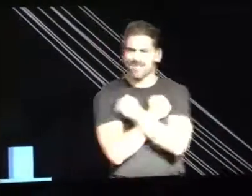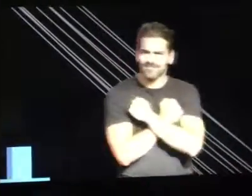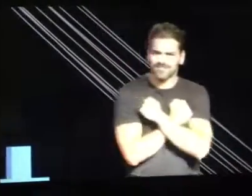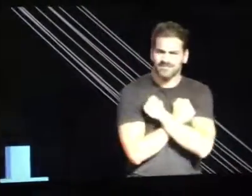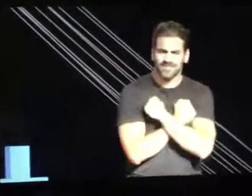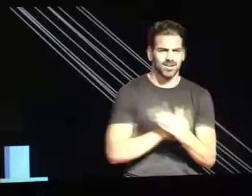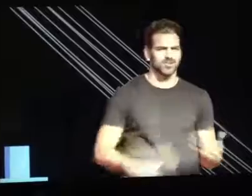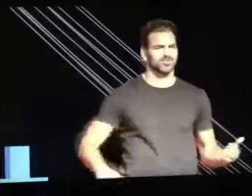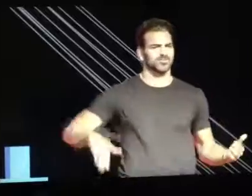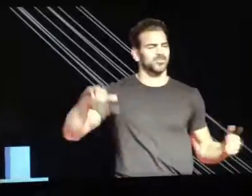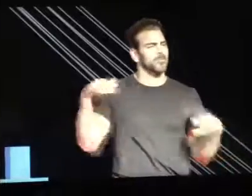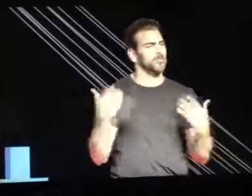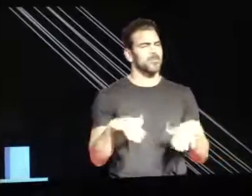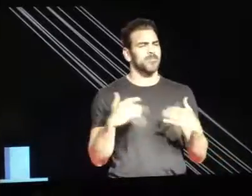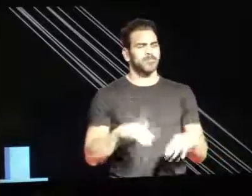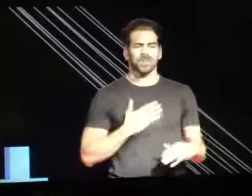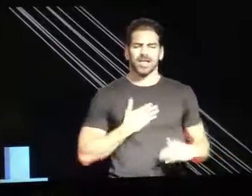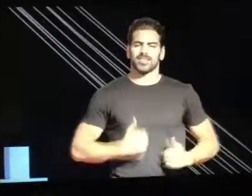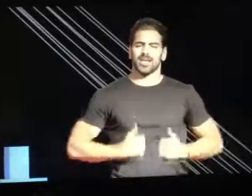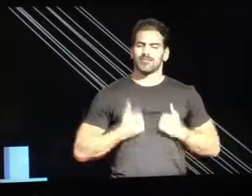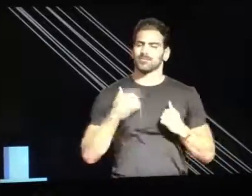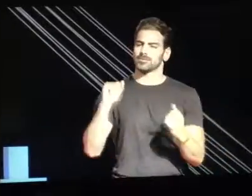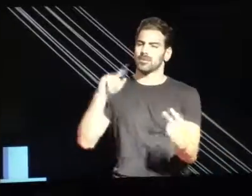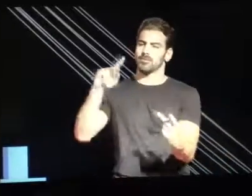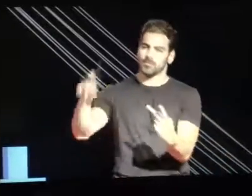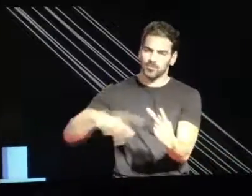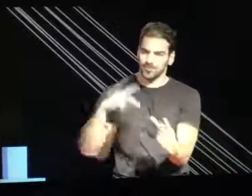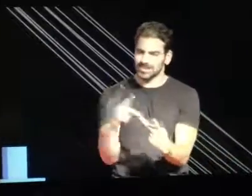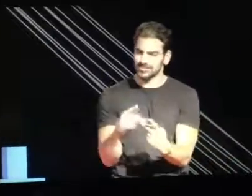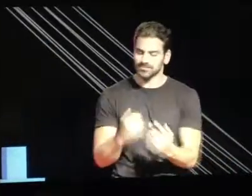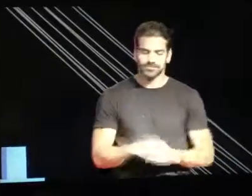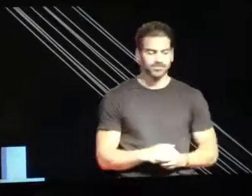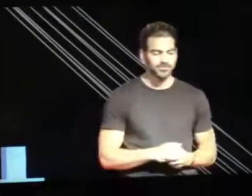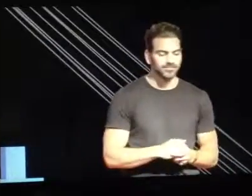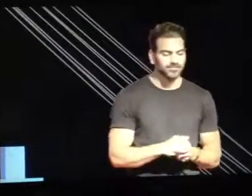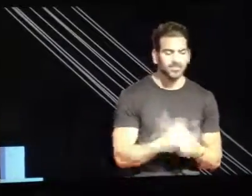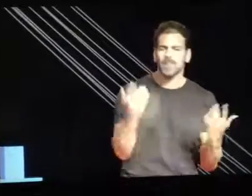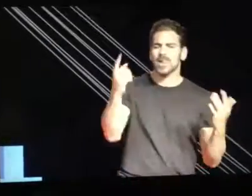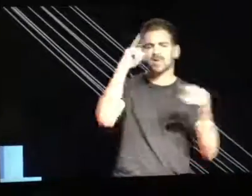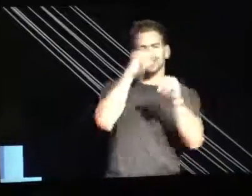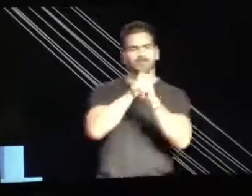education, and love. And I grew up and my life was perfect.